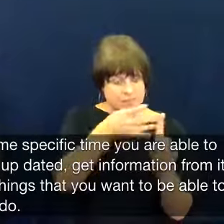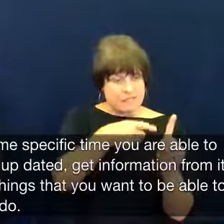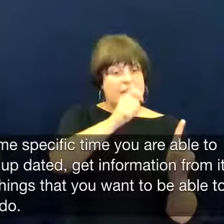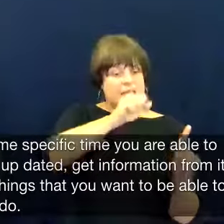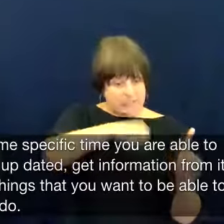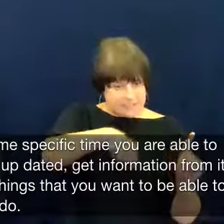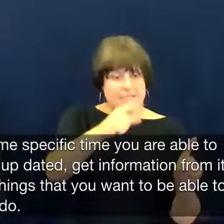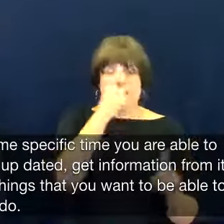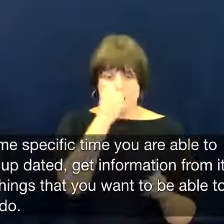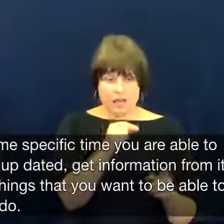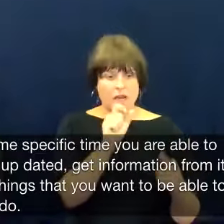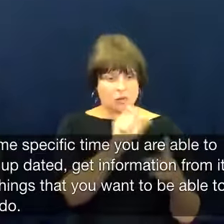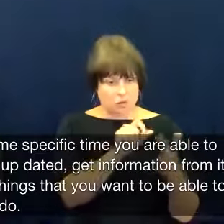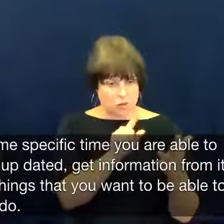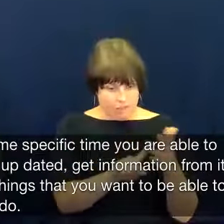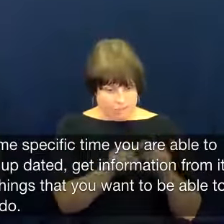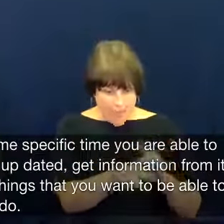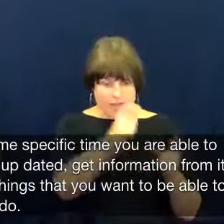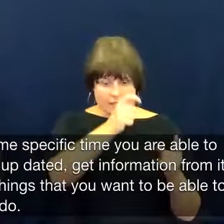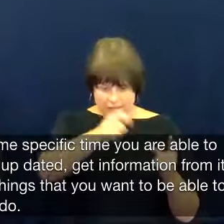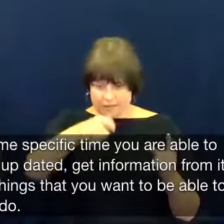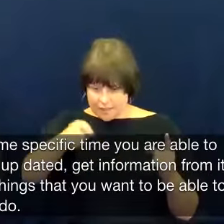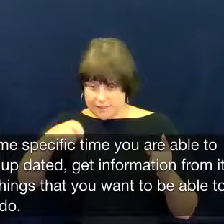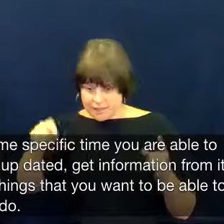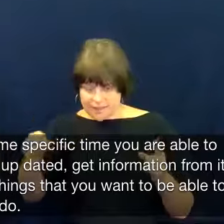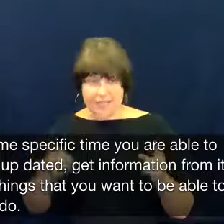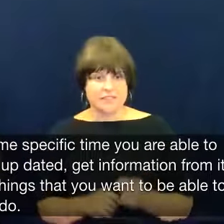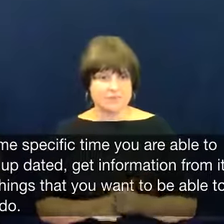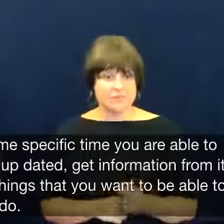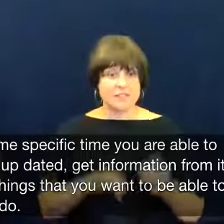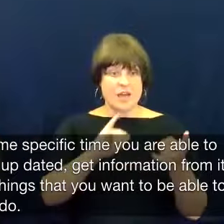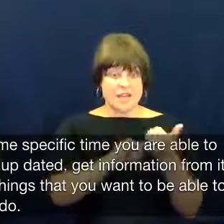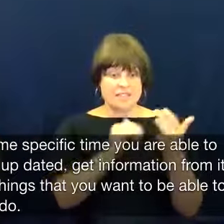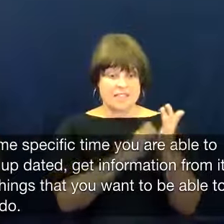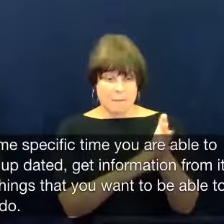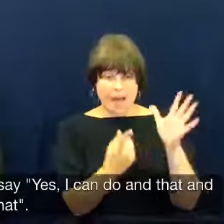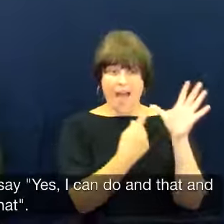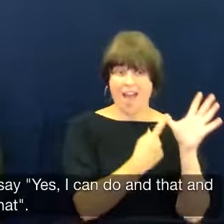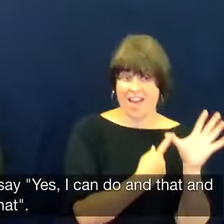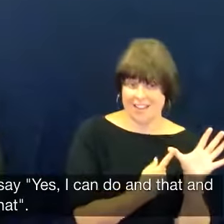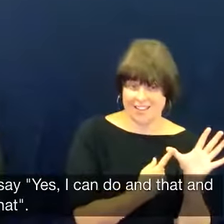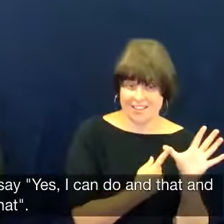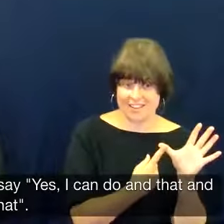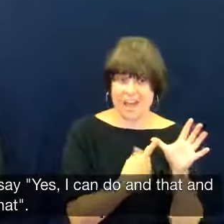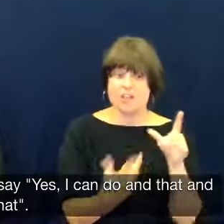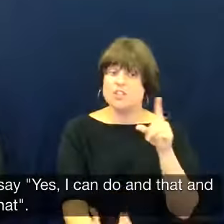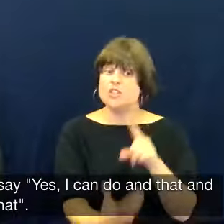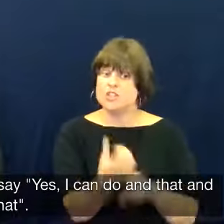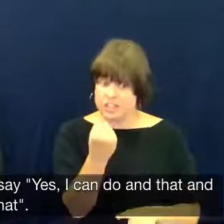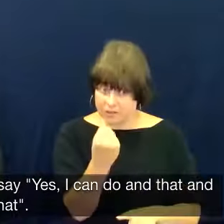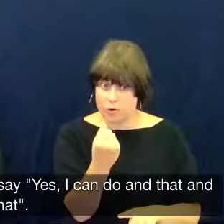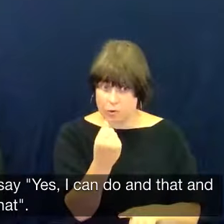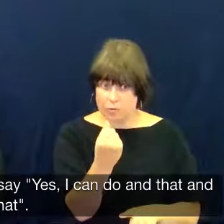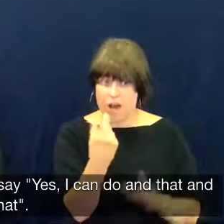that. Yes, I can do that. Yes, I have learnt that. The A, that sounds like an achievable and realistic goal. And then your